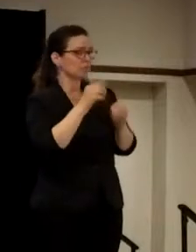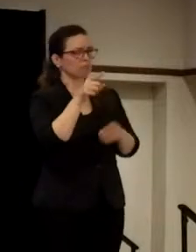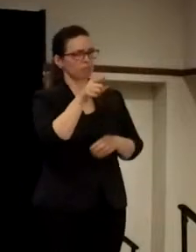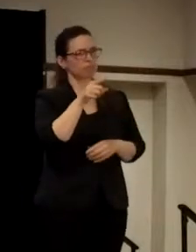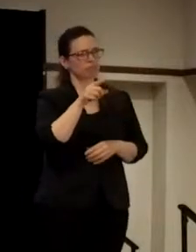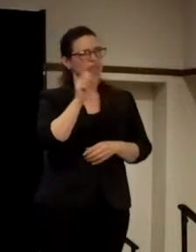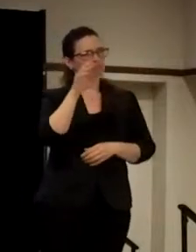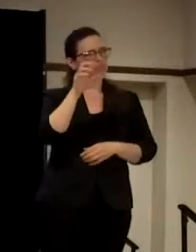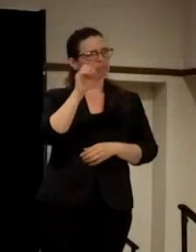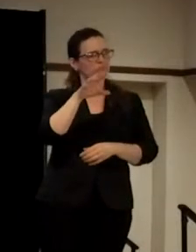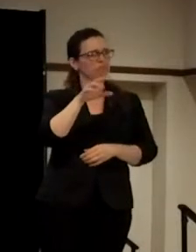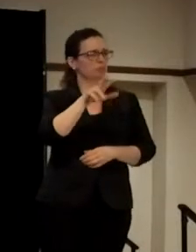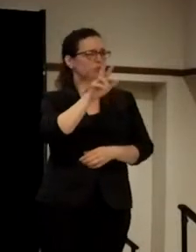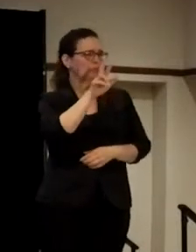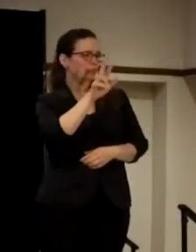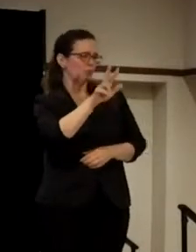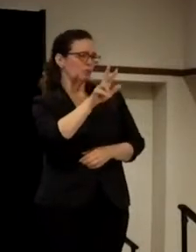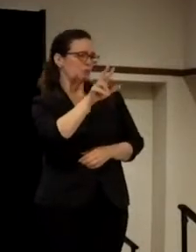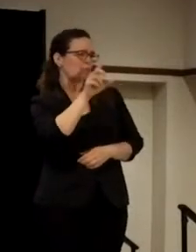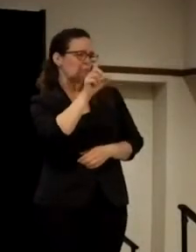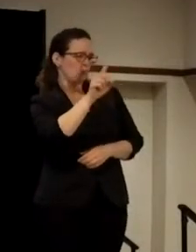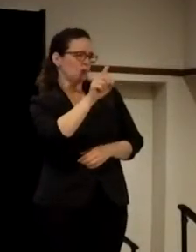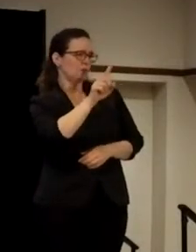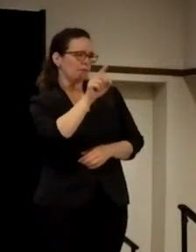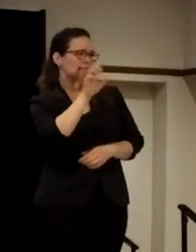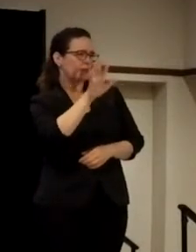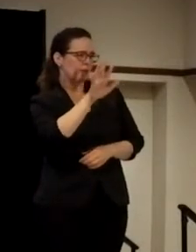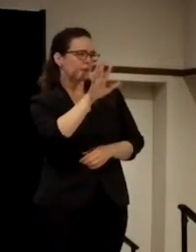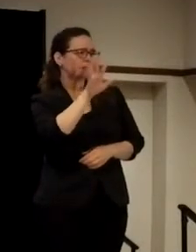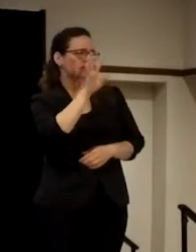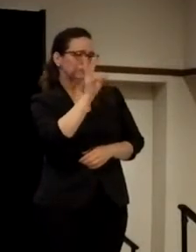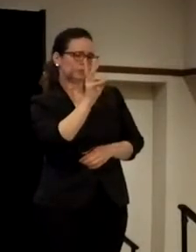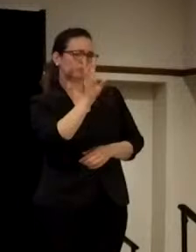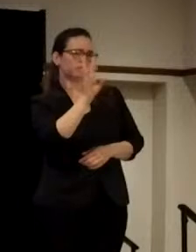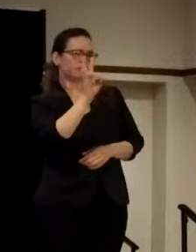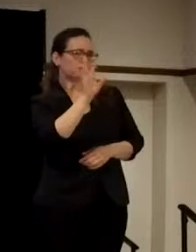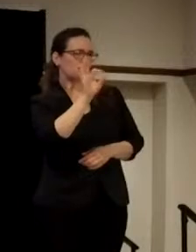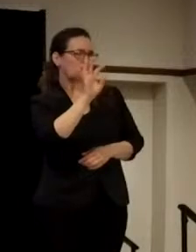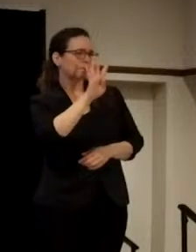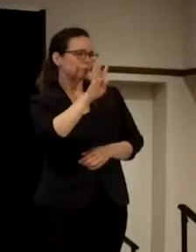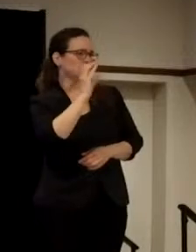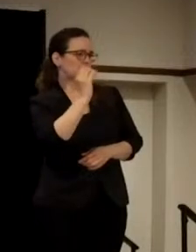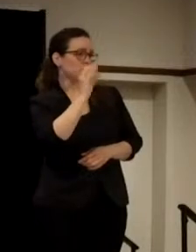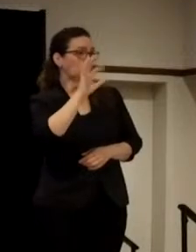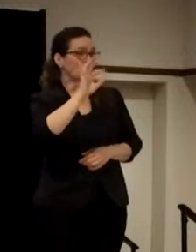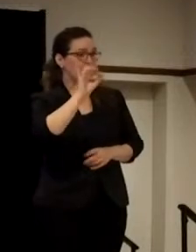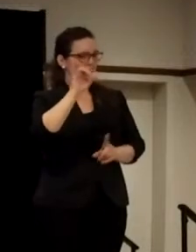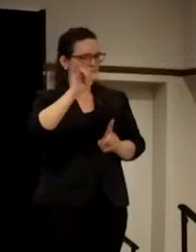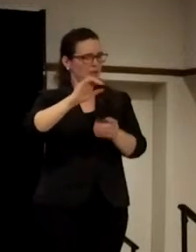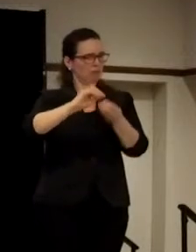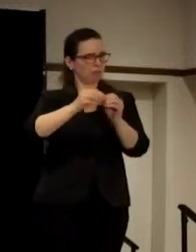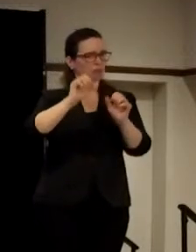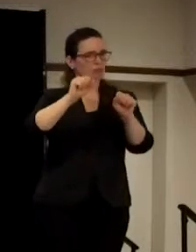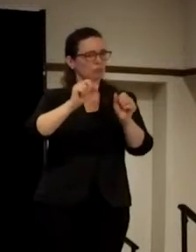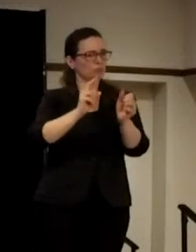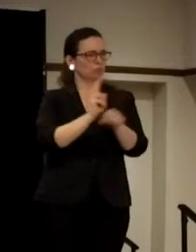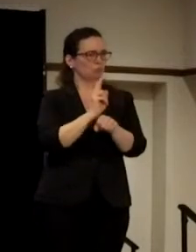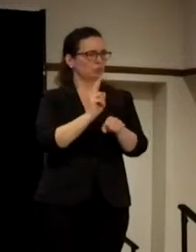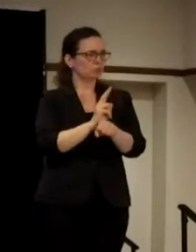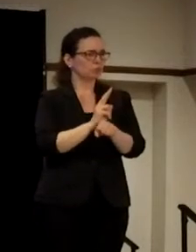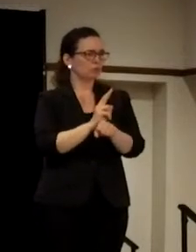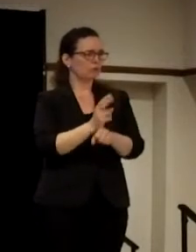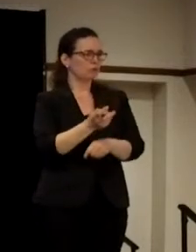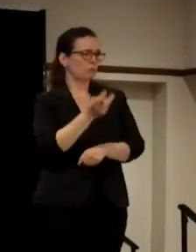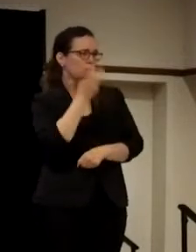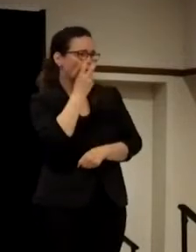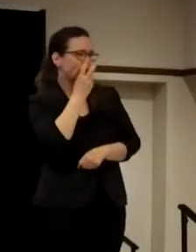visually impaired community. Tomorrow, April 6th, we're hosting the phone bank. It will be between